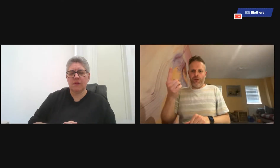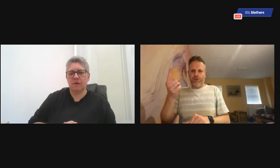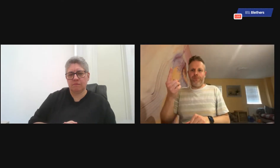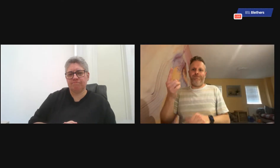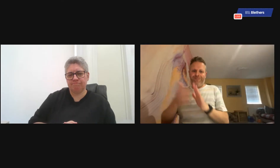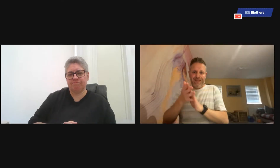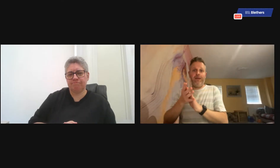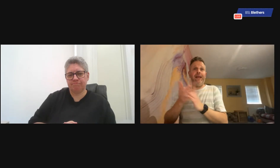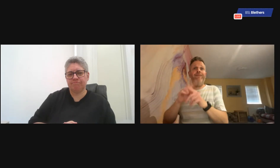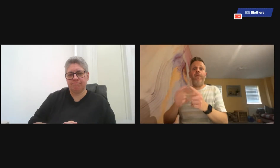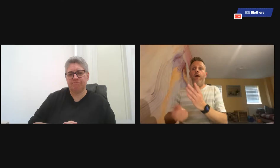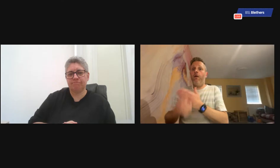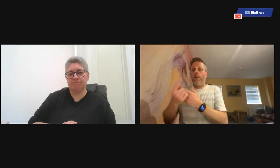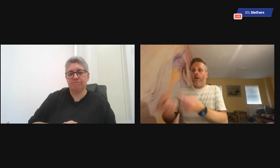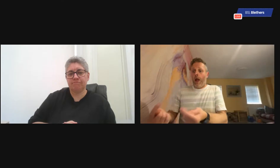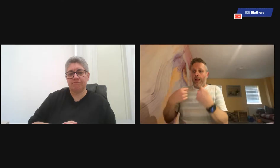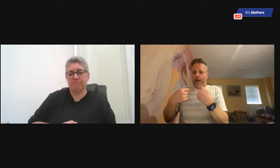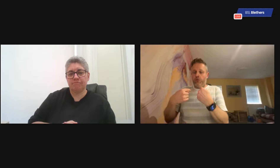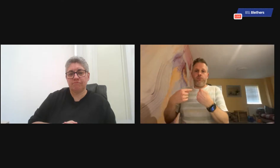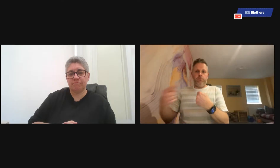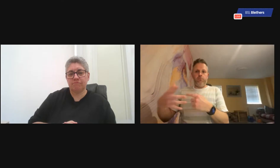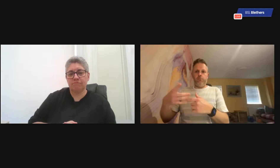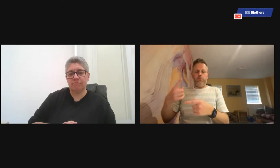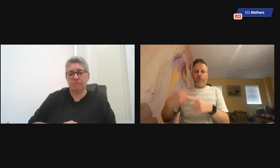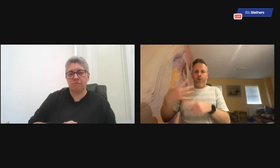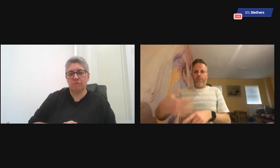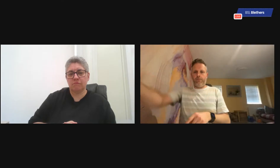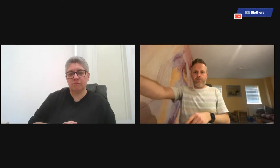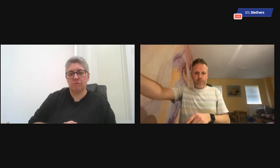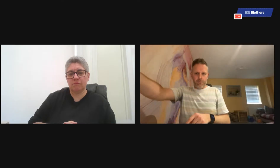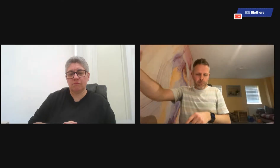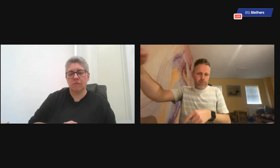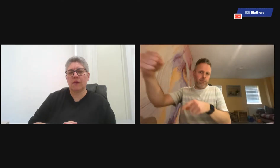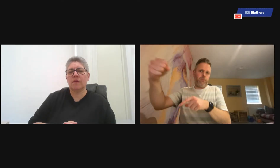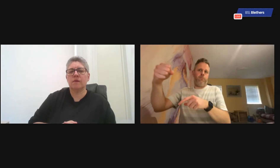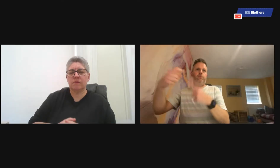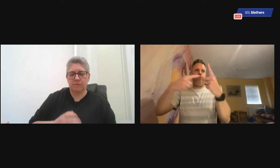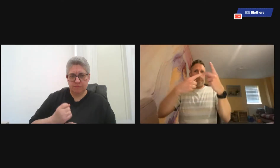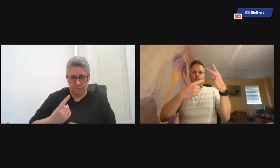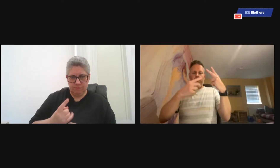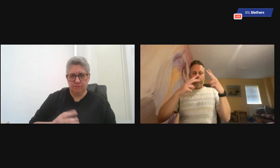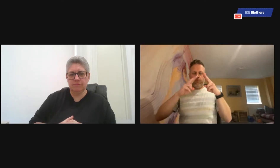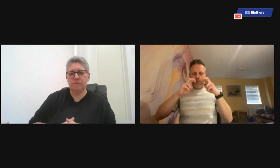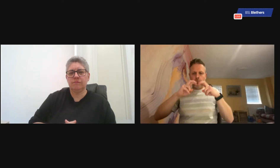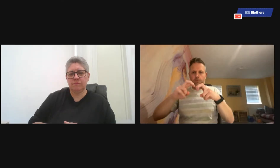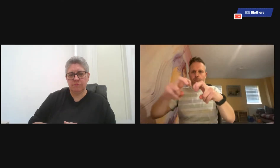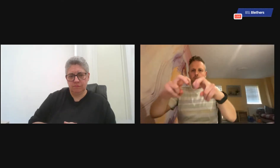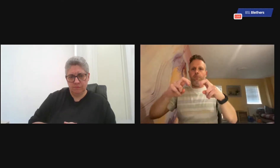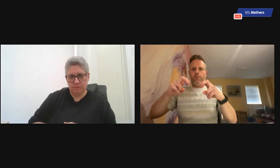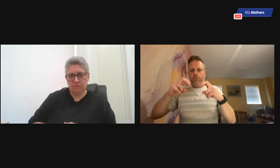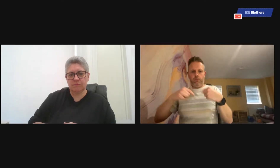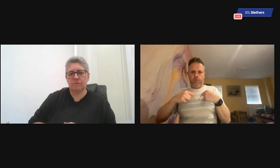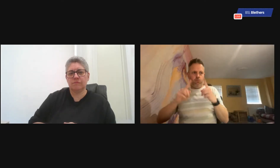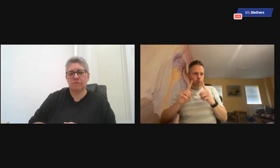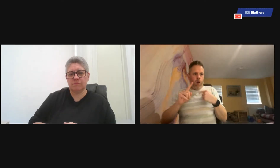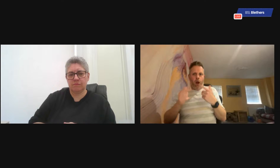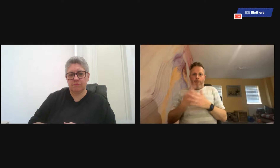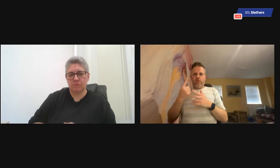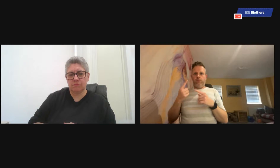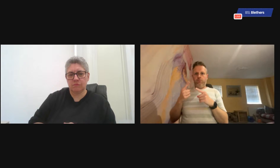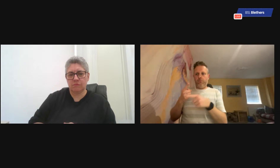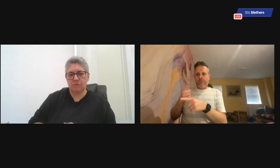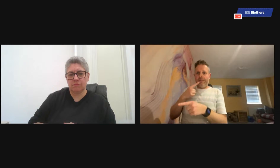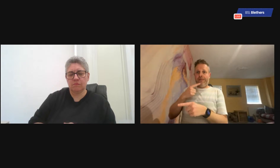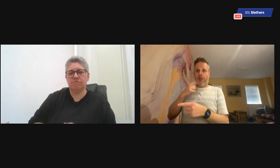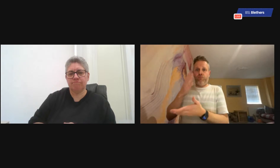the social worker, of course, has to listen to the child first. So if there's an allegation made, the child will be taken away from my home and there would be